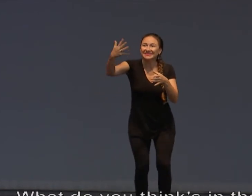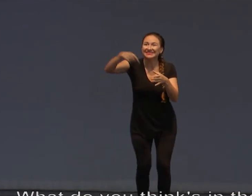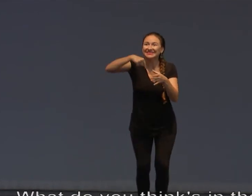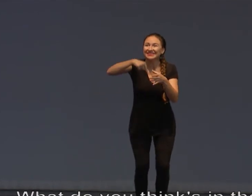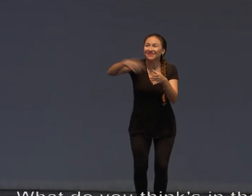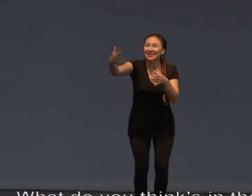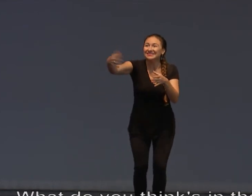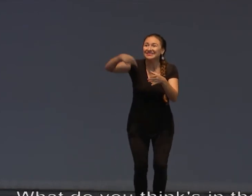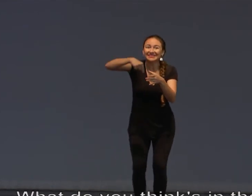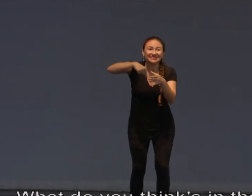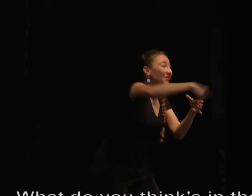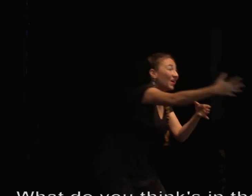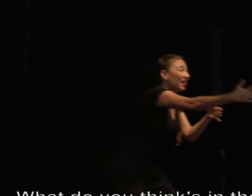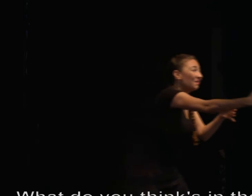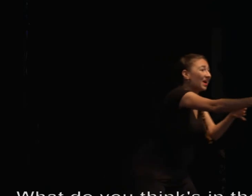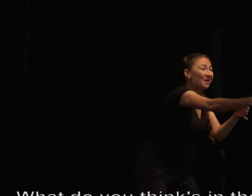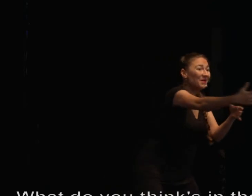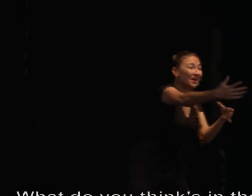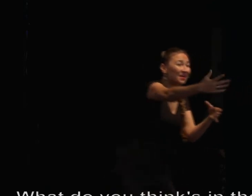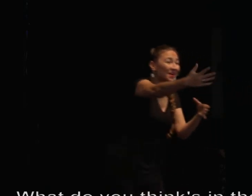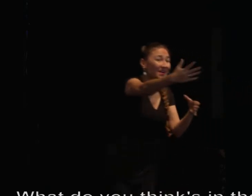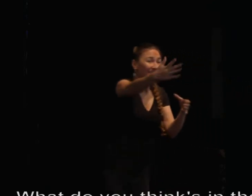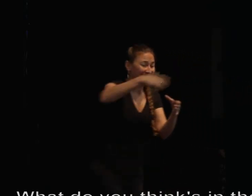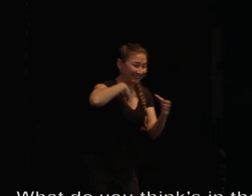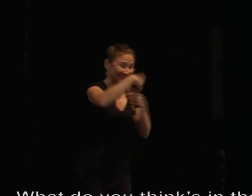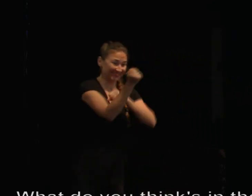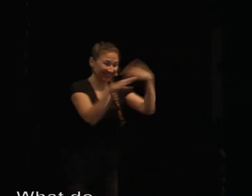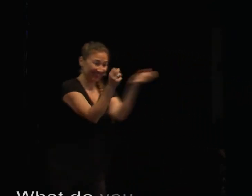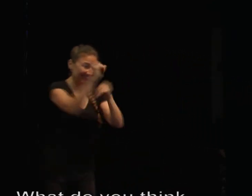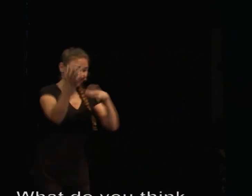What do you think's in there, guys? Tell me, what do you think's in the box?